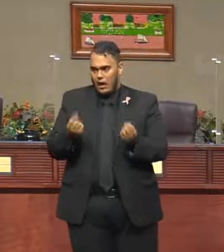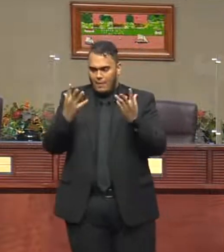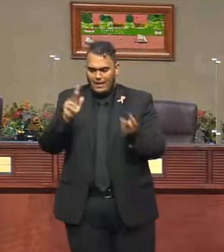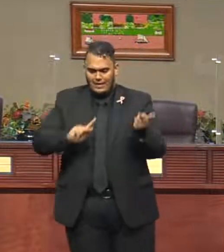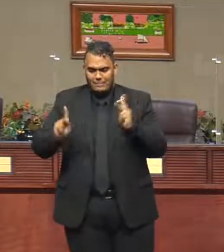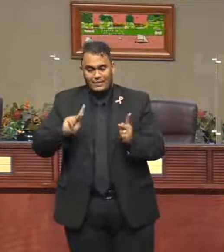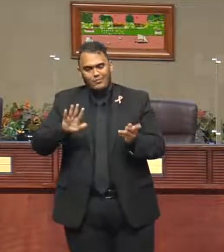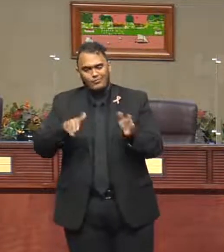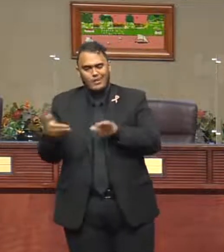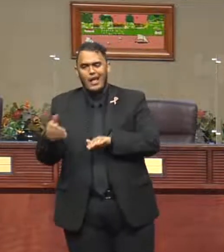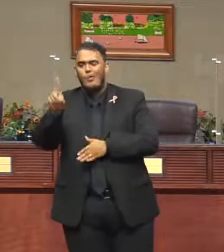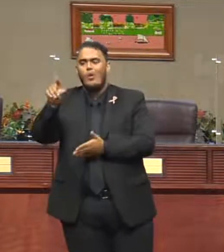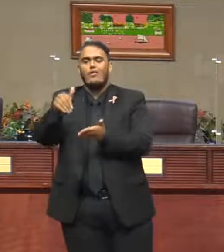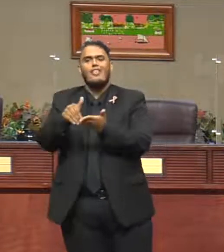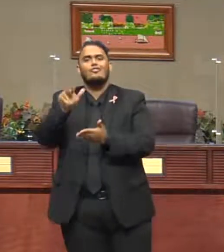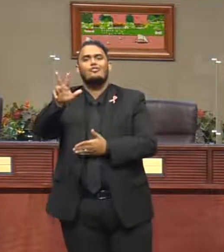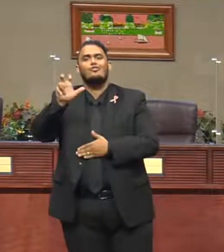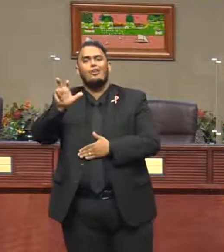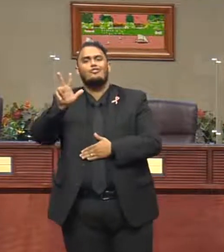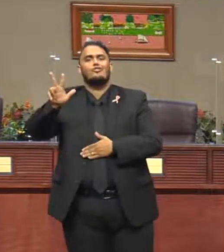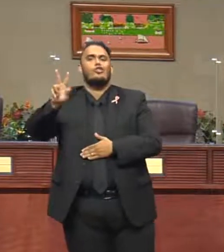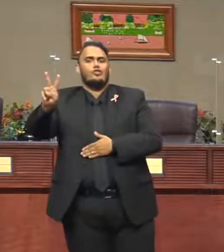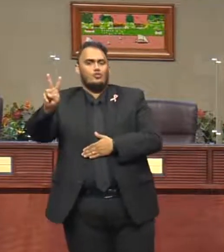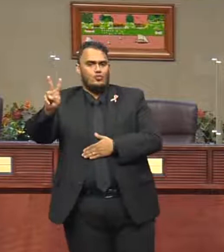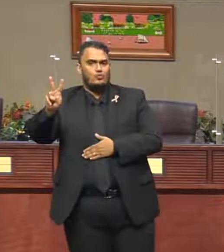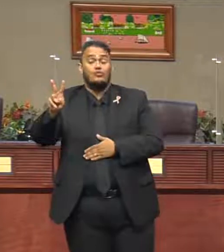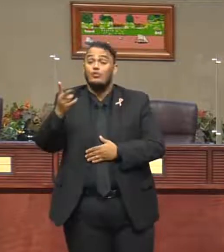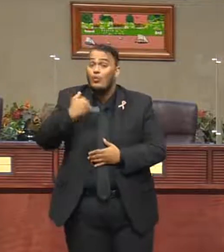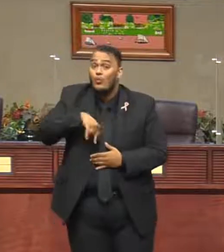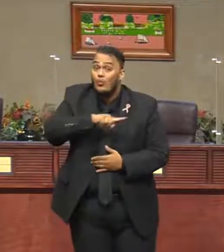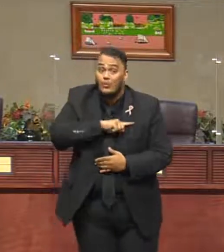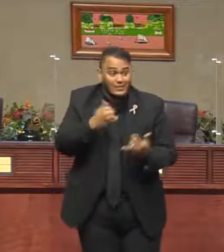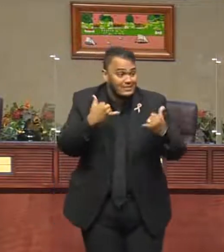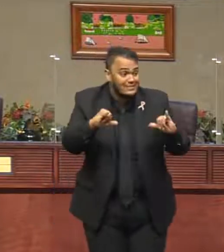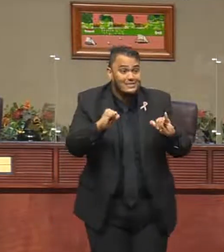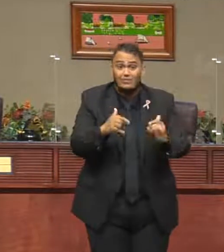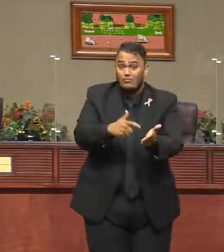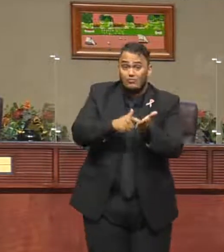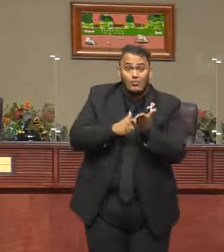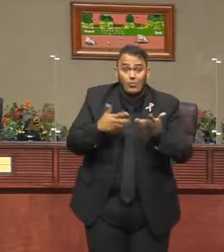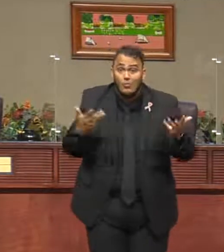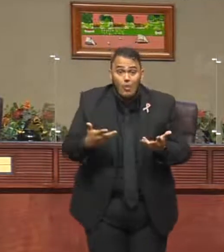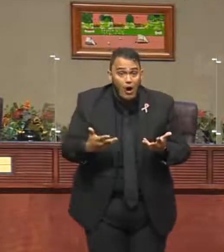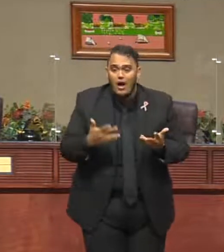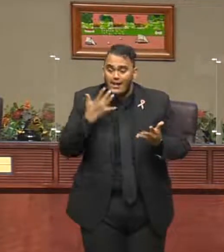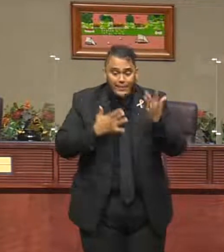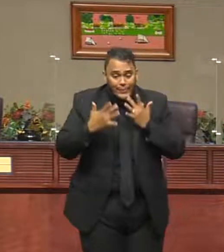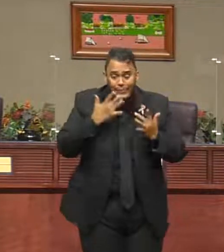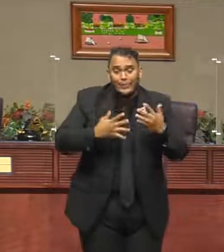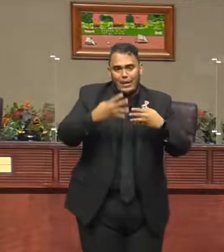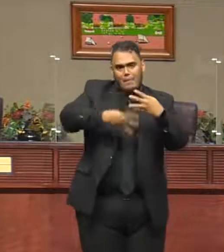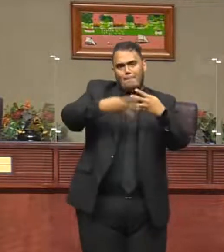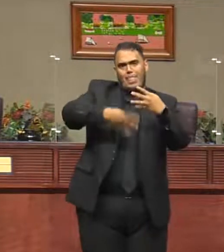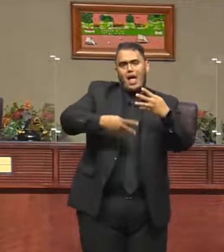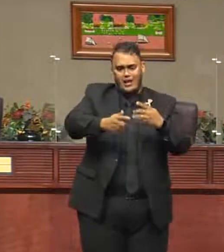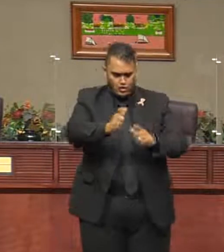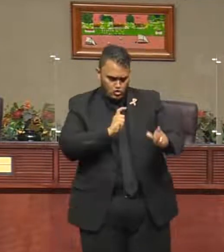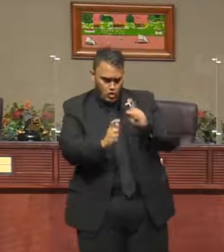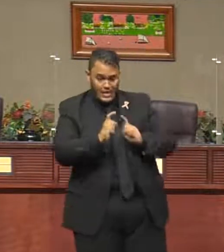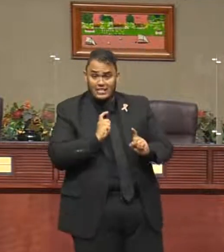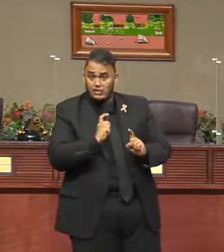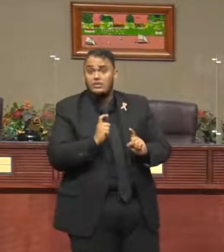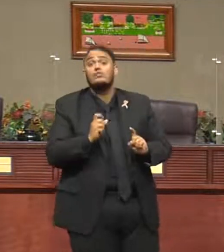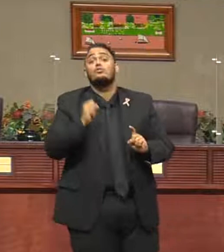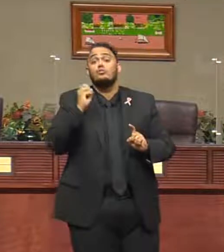1,332. Blood donations are still needed here in Central Florida, and Orange County's Neighborhood Centers for Families will